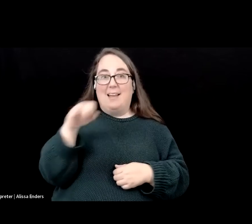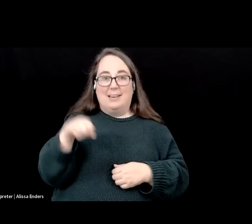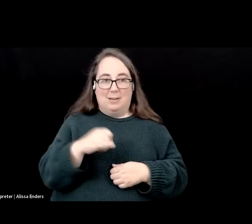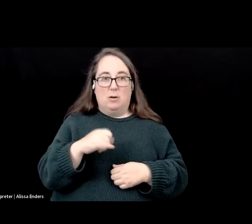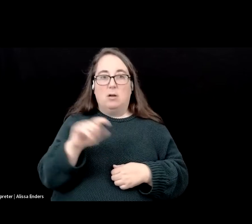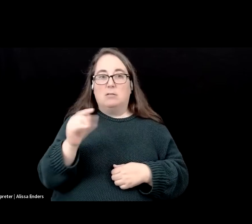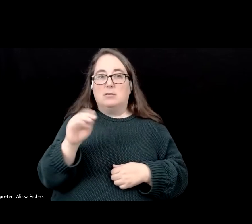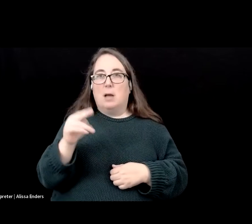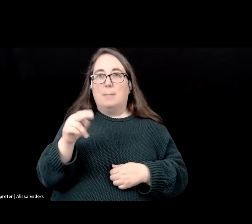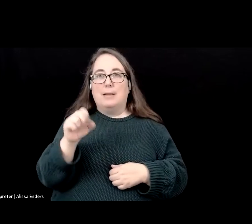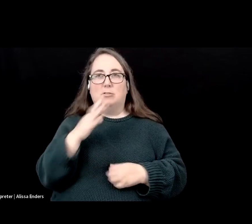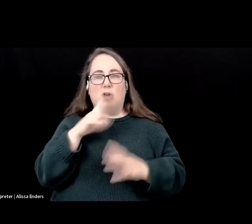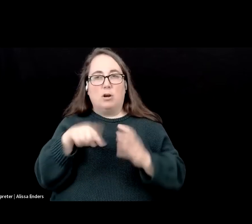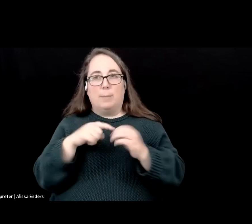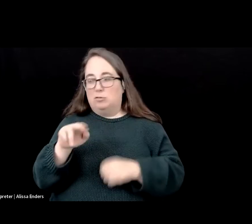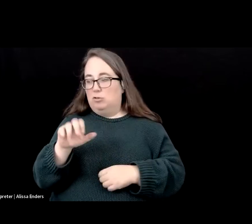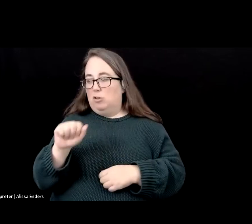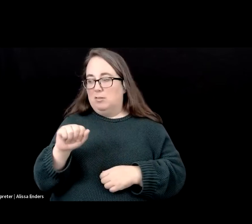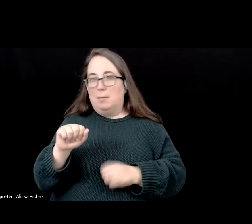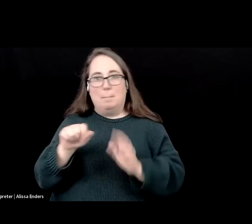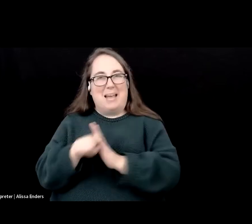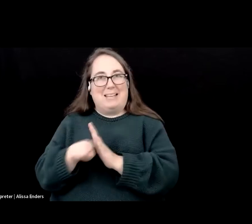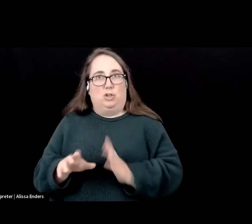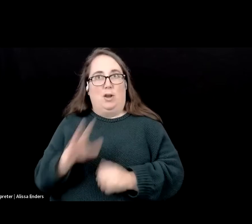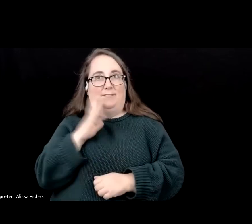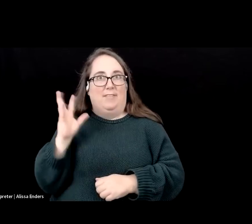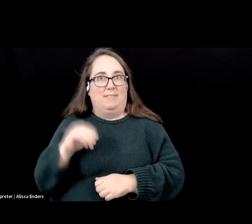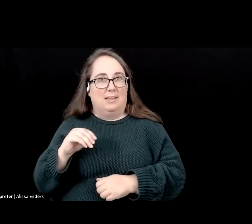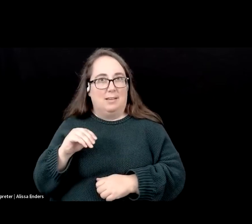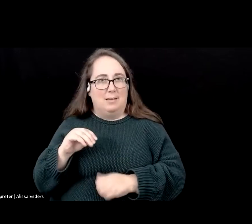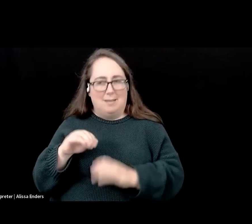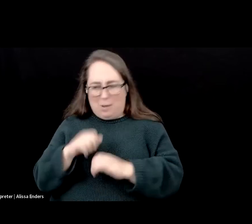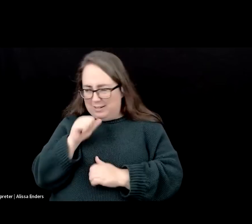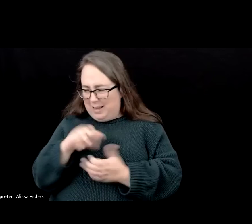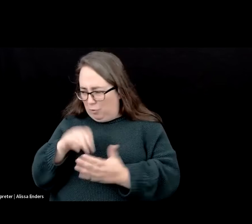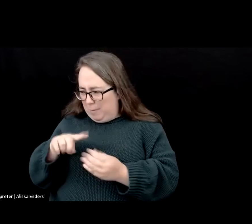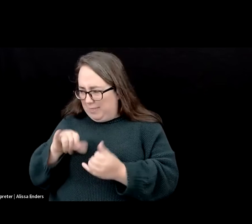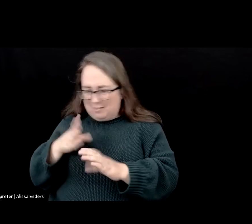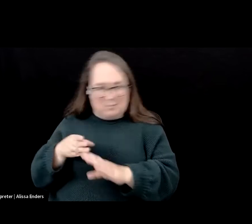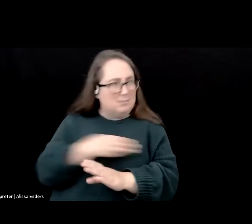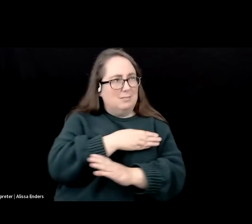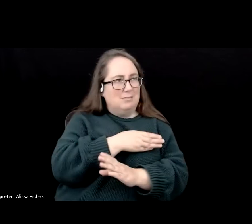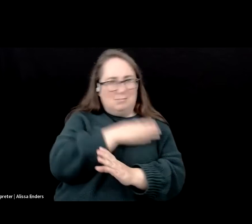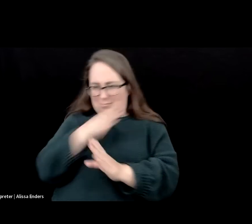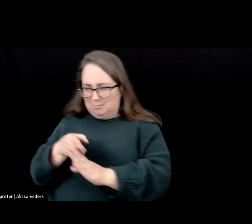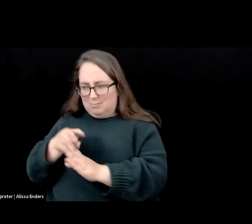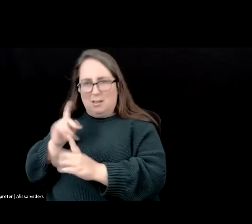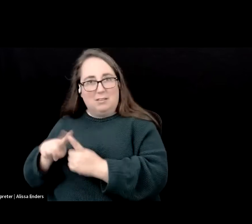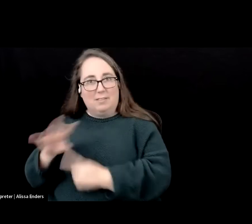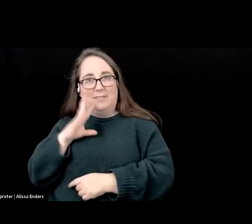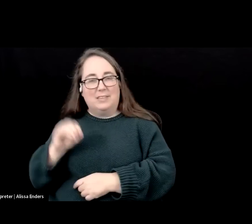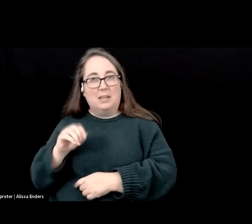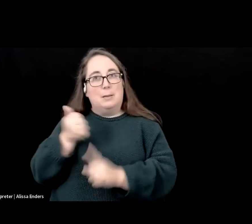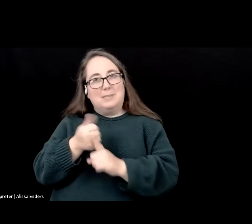about learning about the Tulsa Massacre at the age of 50, how did he not learn about the Tulsa Massacre until he was 50? He's a